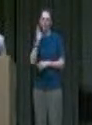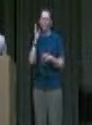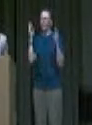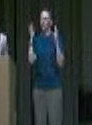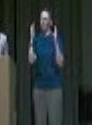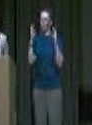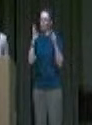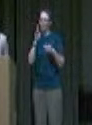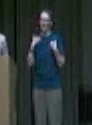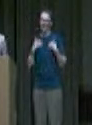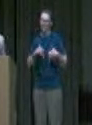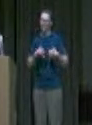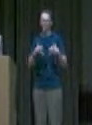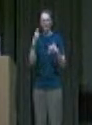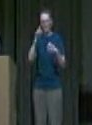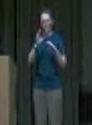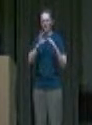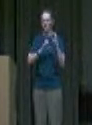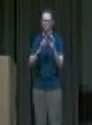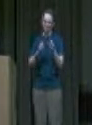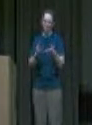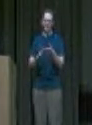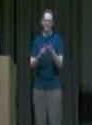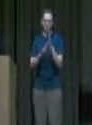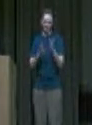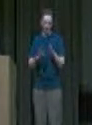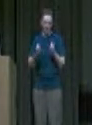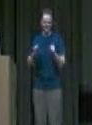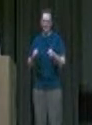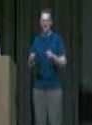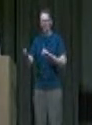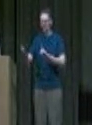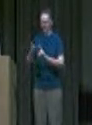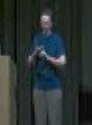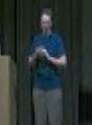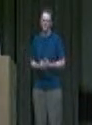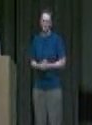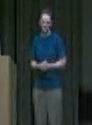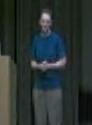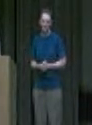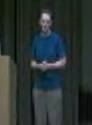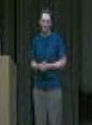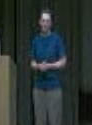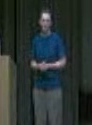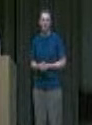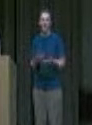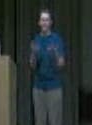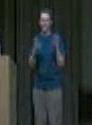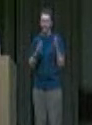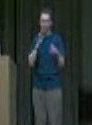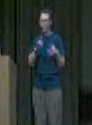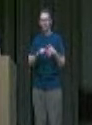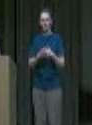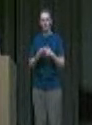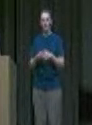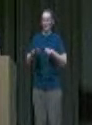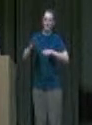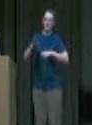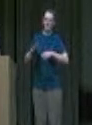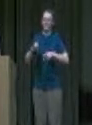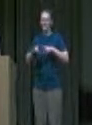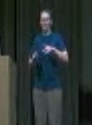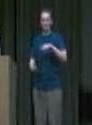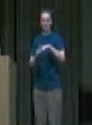have that award for the construction contractors and bring them on board. Shortly after that, there will be boots on the ground, and we will be able to